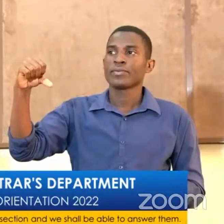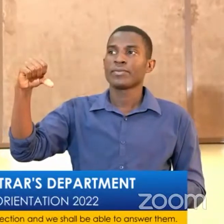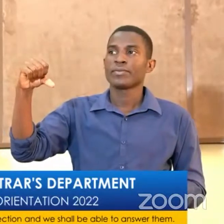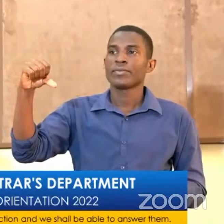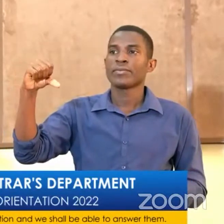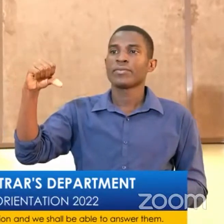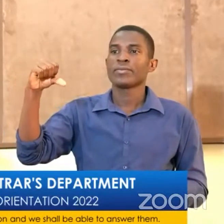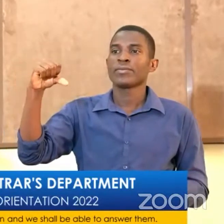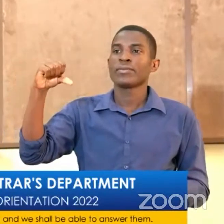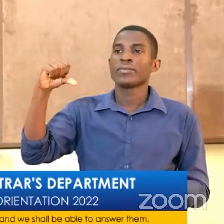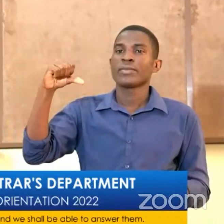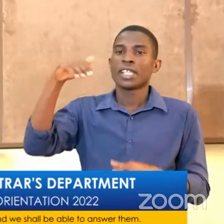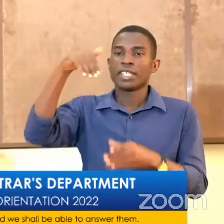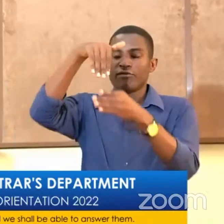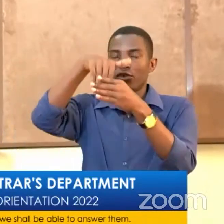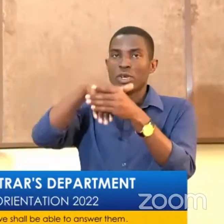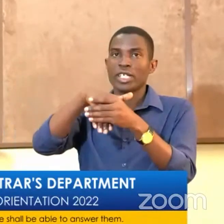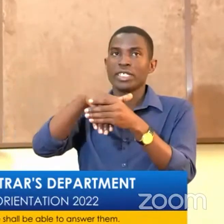And if you fall below